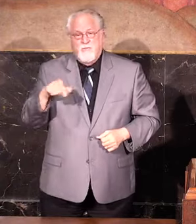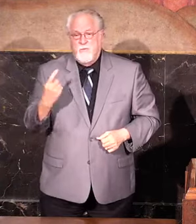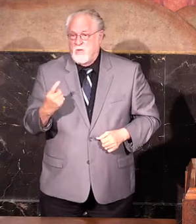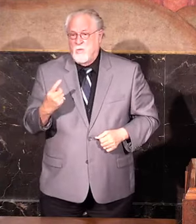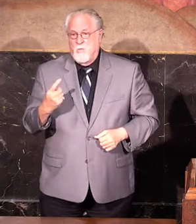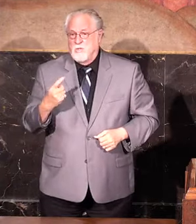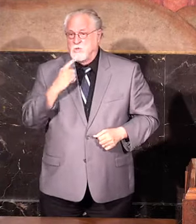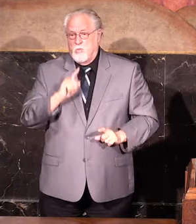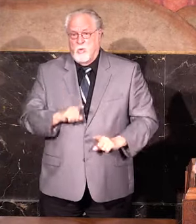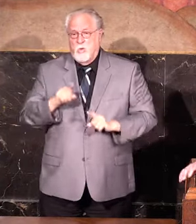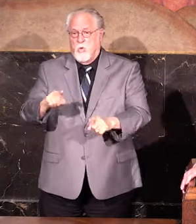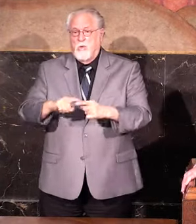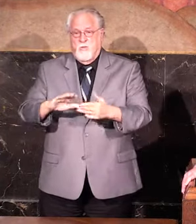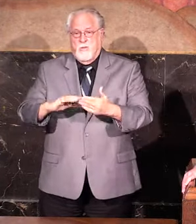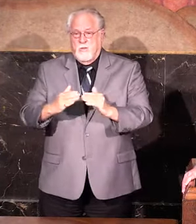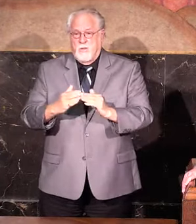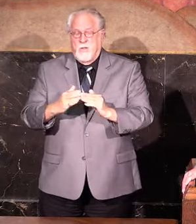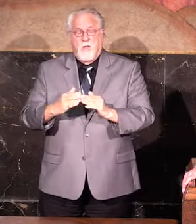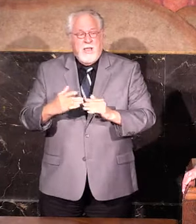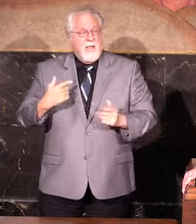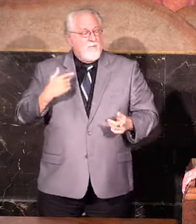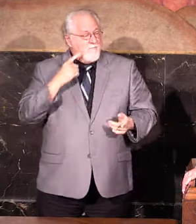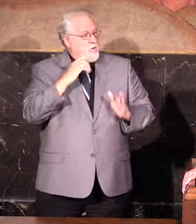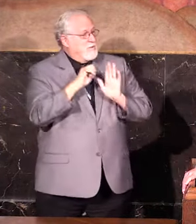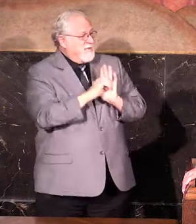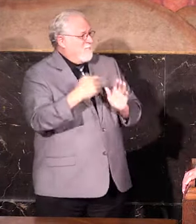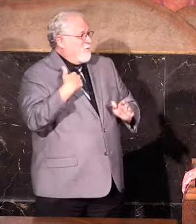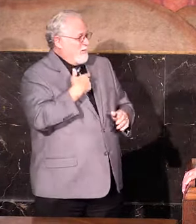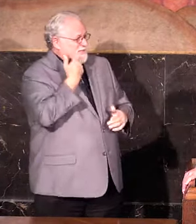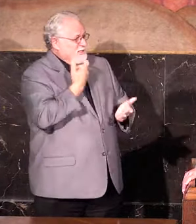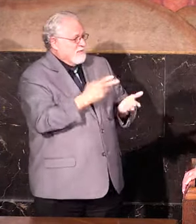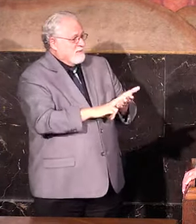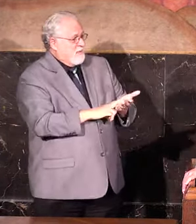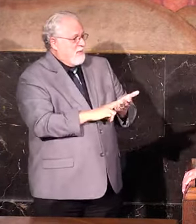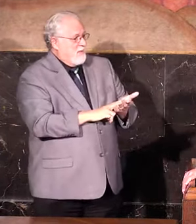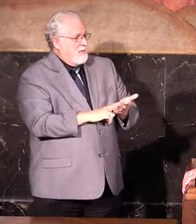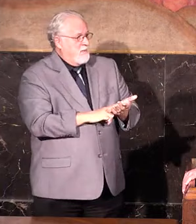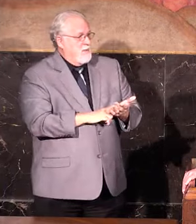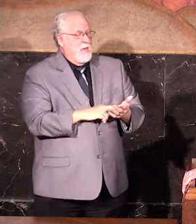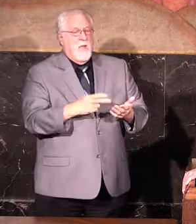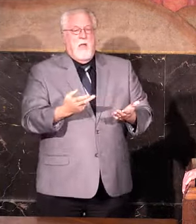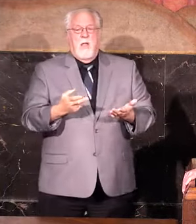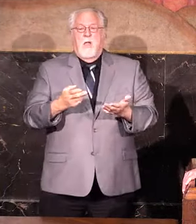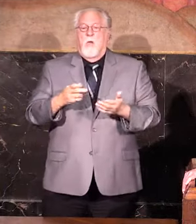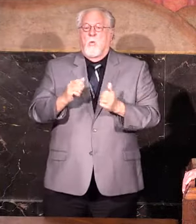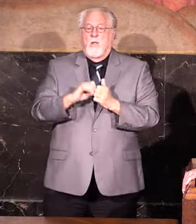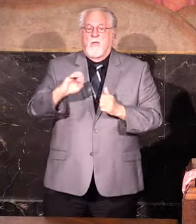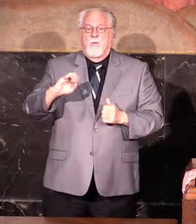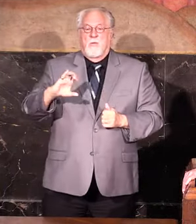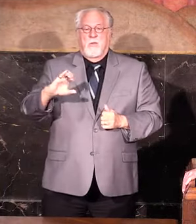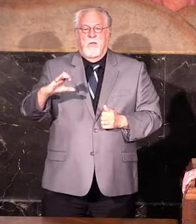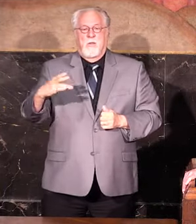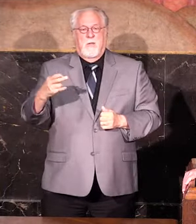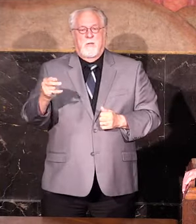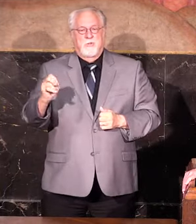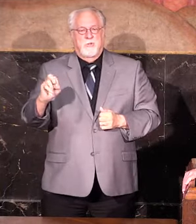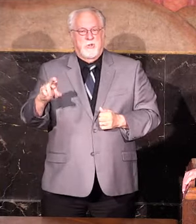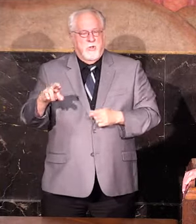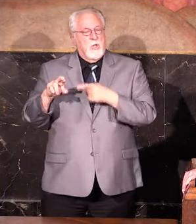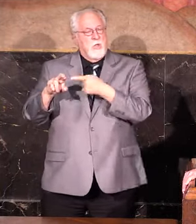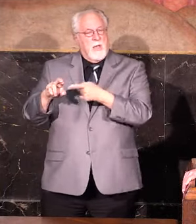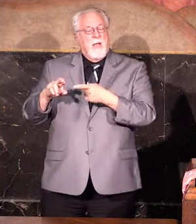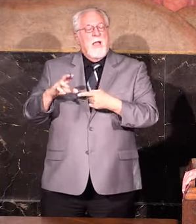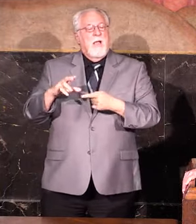into the community. And while for example, we just signed the contract with Oxnard, but people like Oxnard